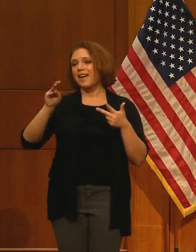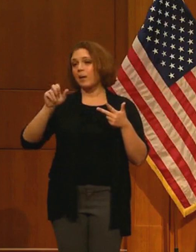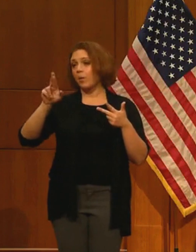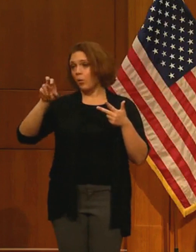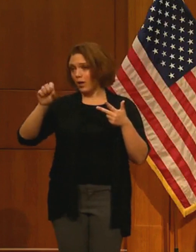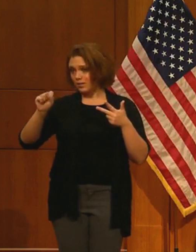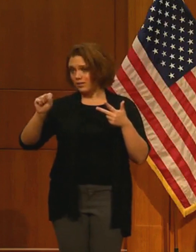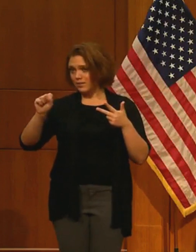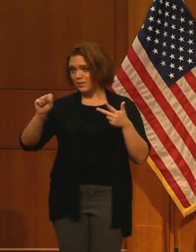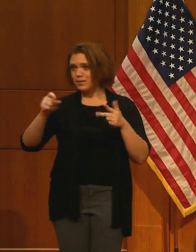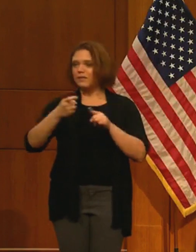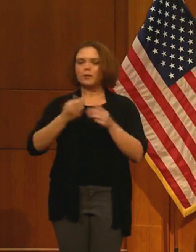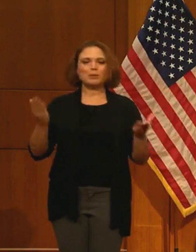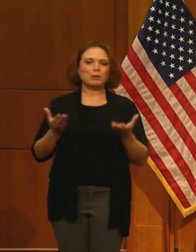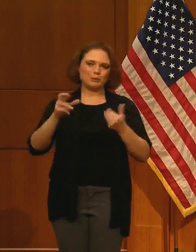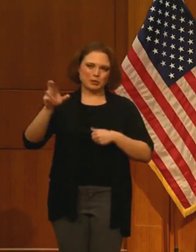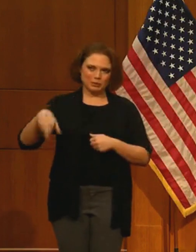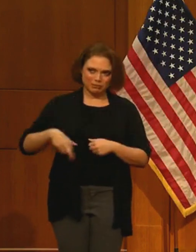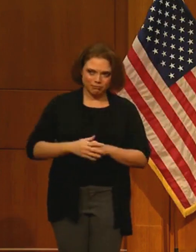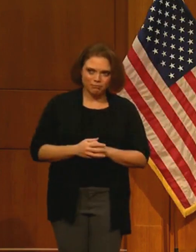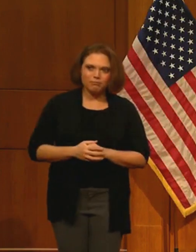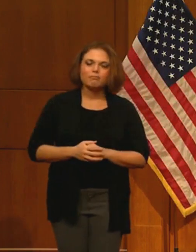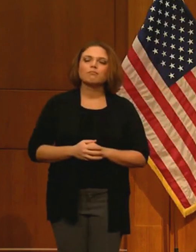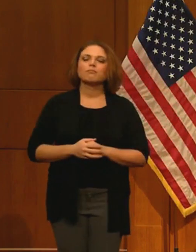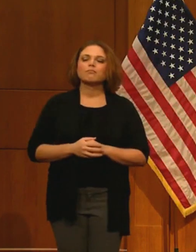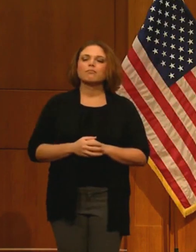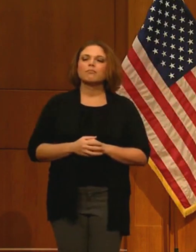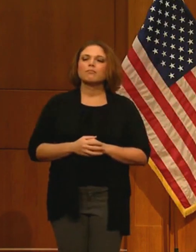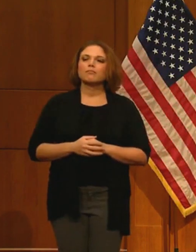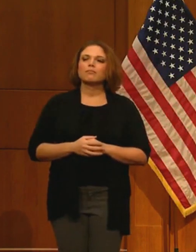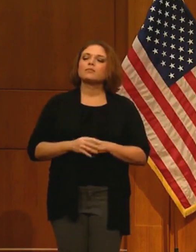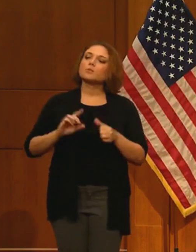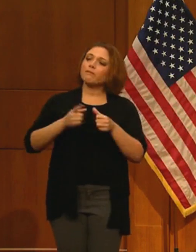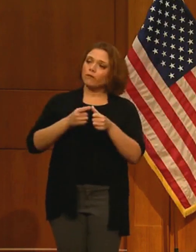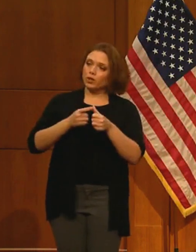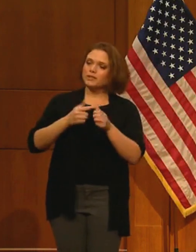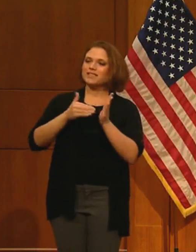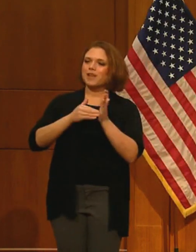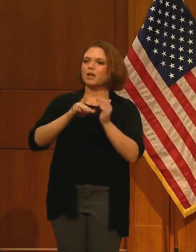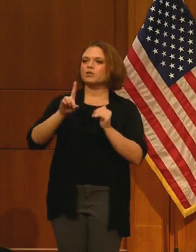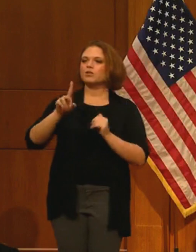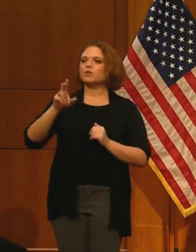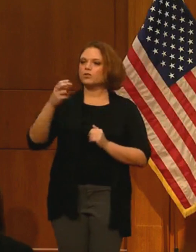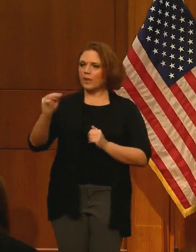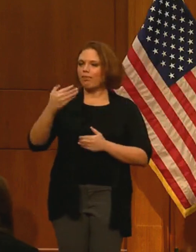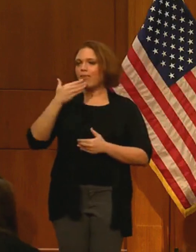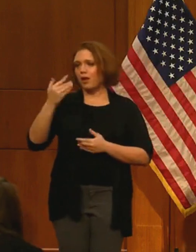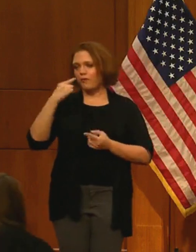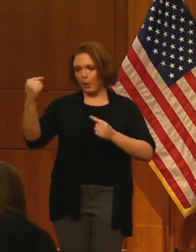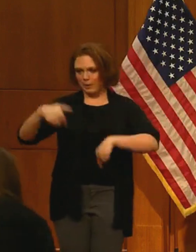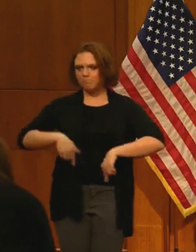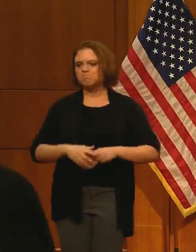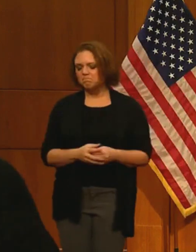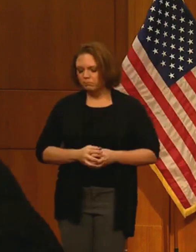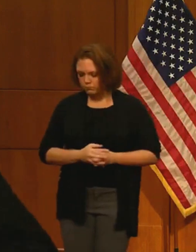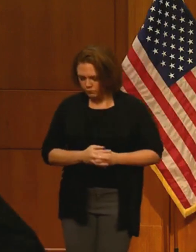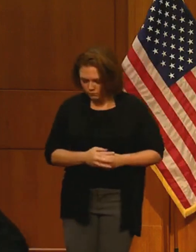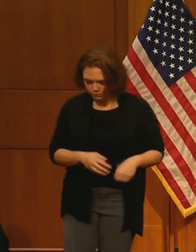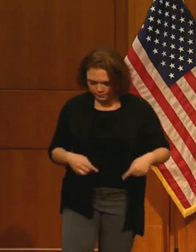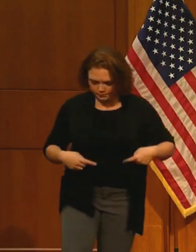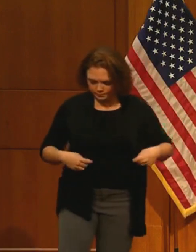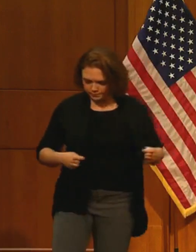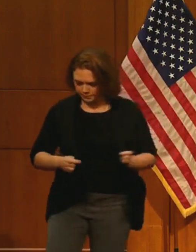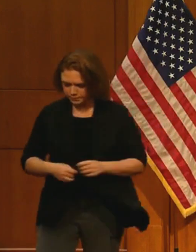here in Richmond. So first of all, Dr. Duran, thank you all so much for being with us.